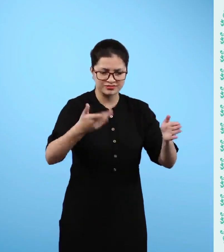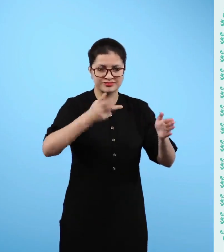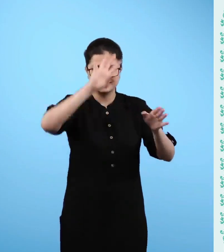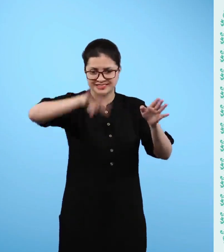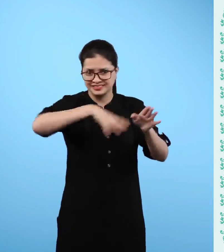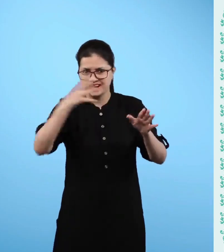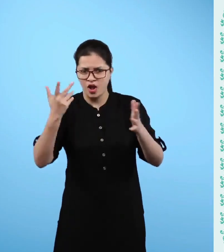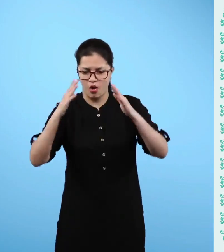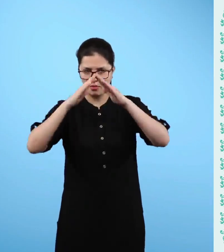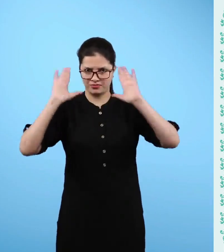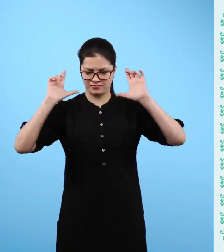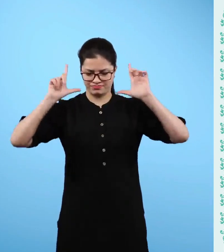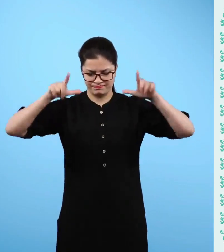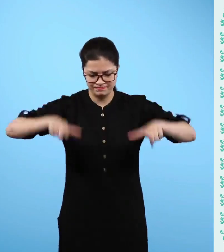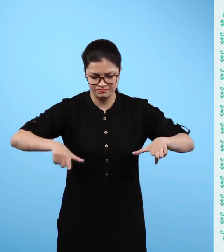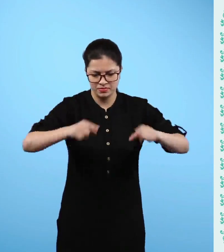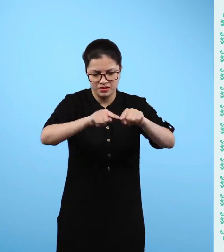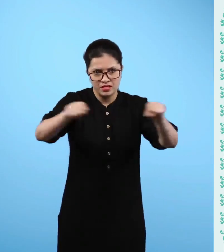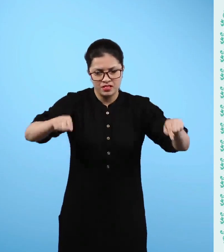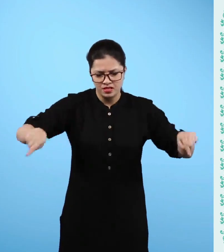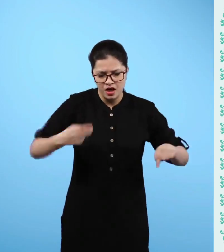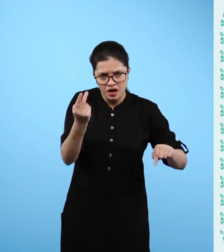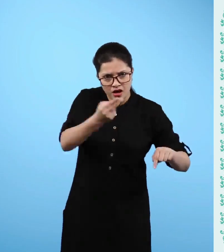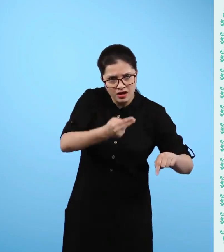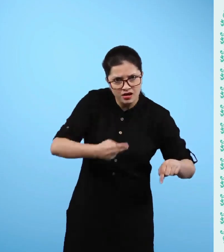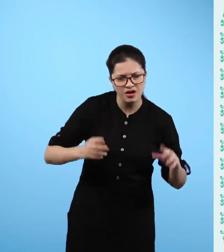layout plans for a house, and perspective drawings.